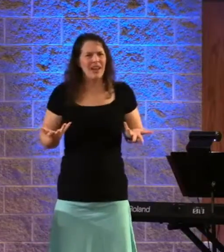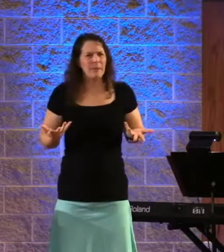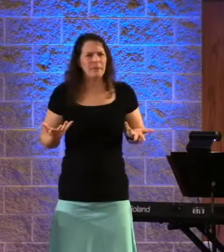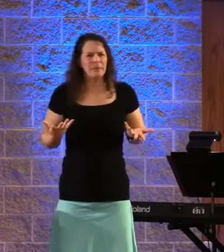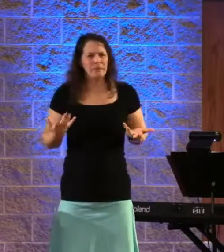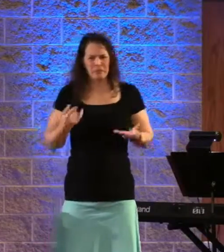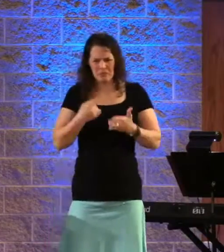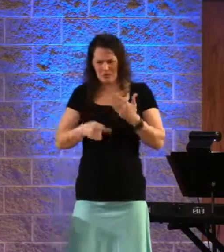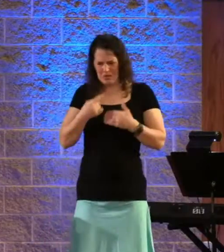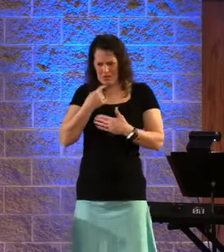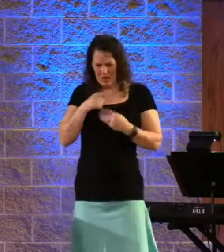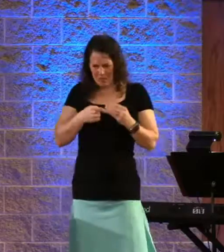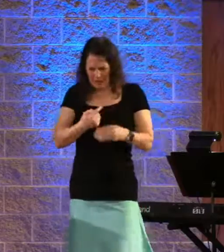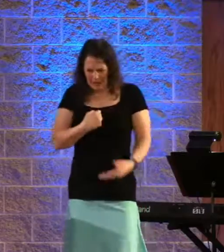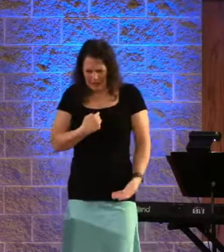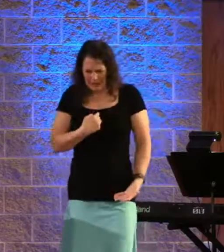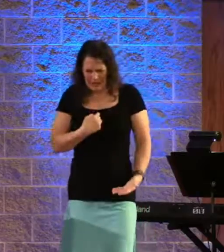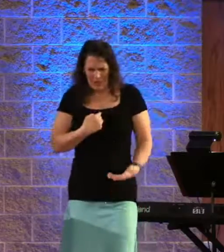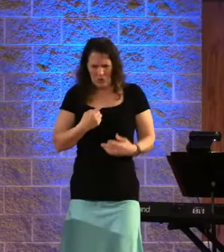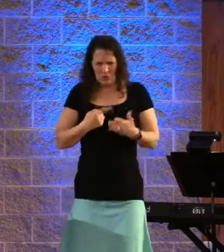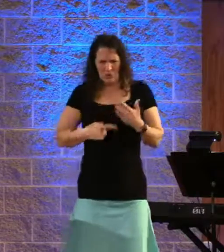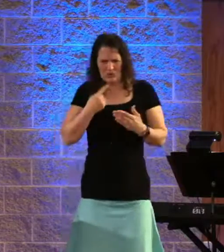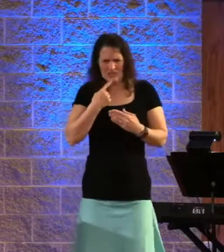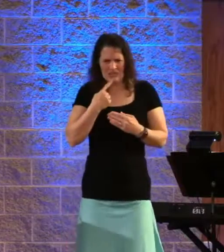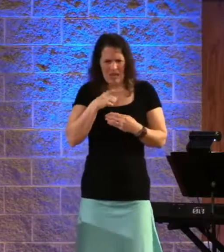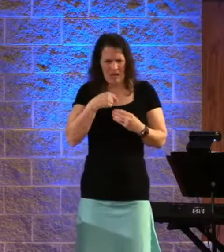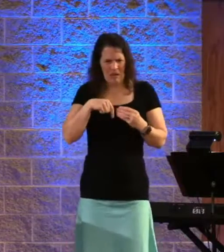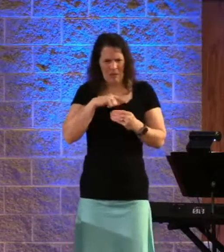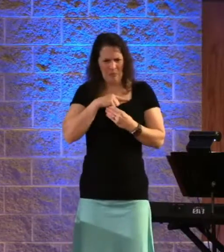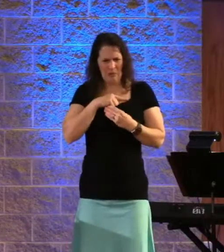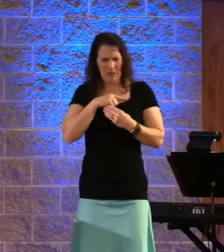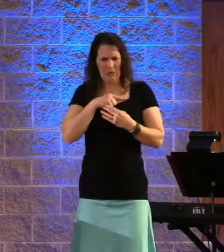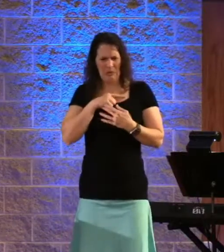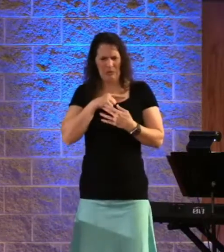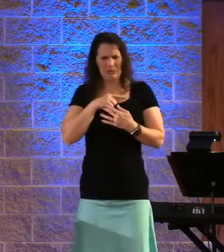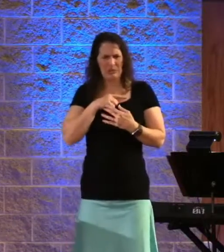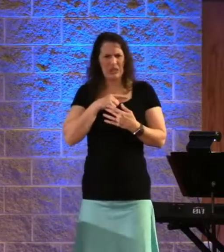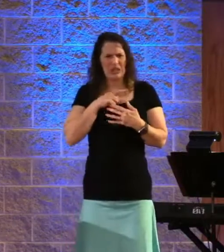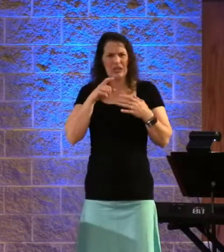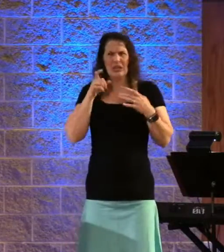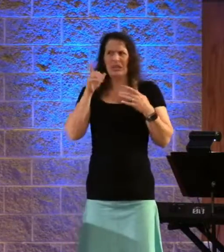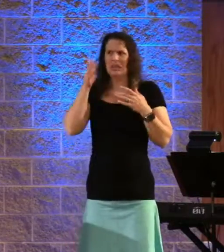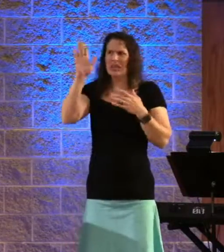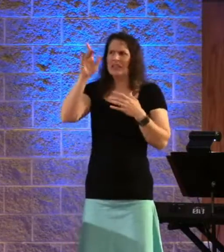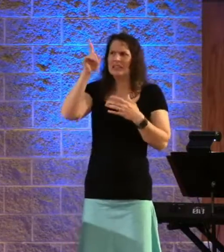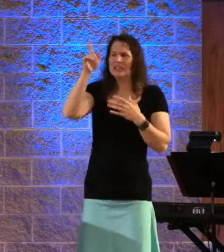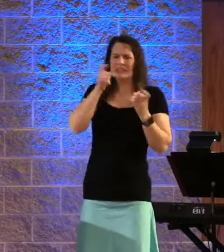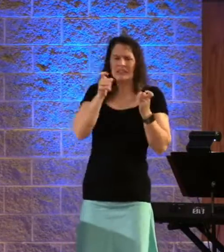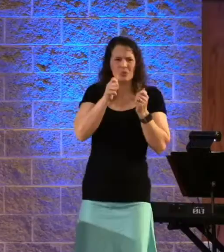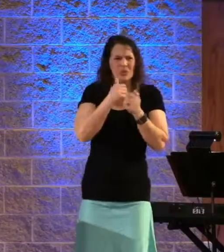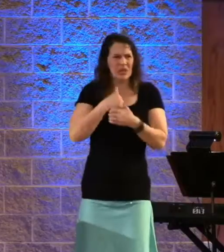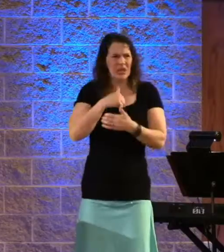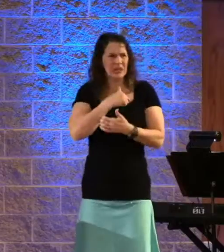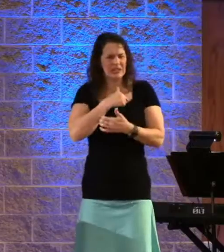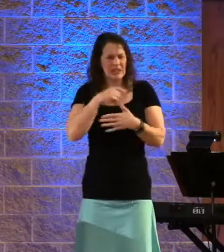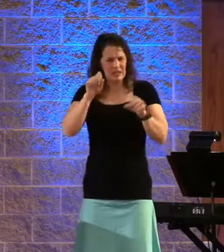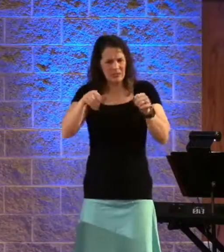he going to say about me? What's he going to say about us? Can God deal with us? Can we be accepted in His church?